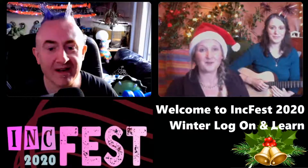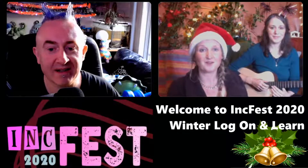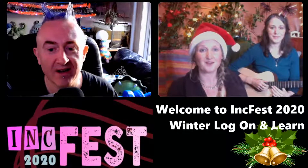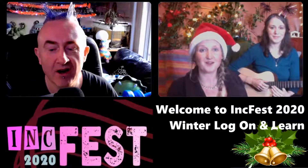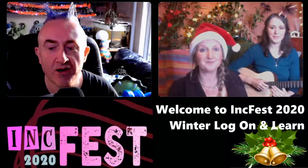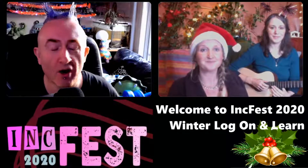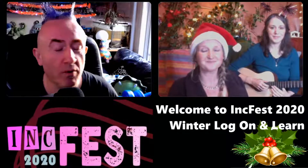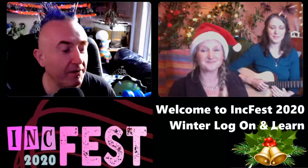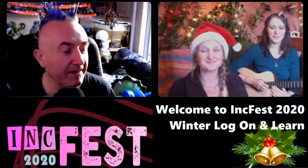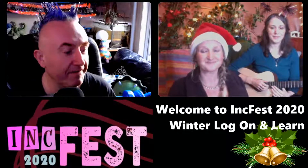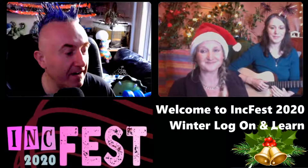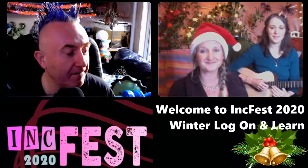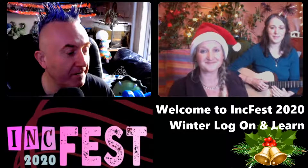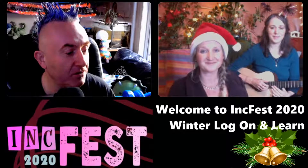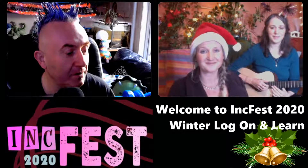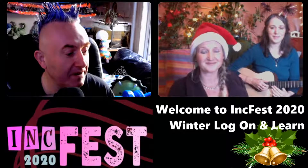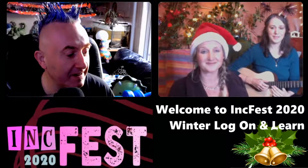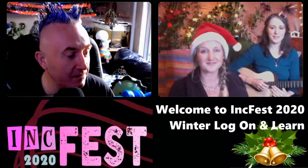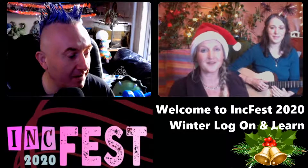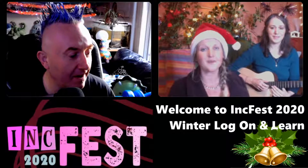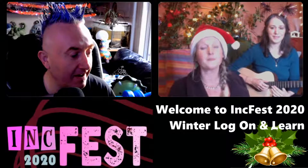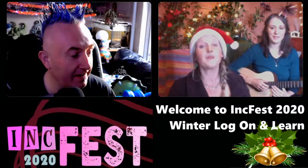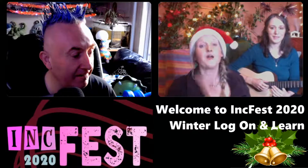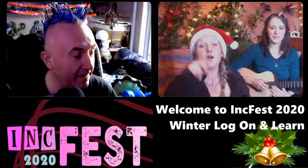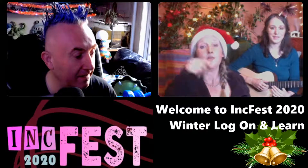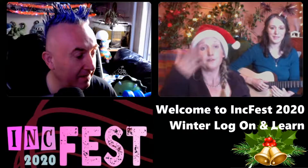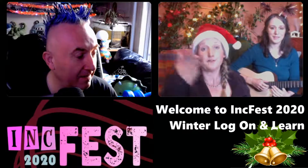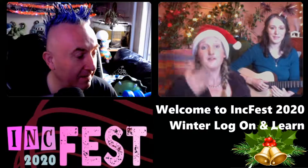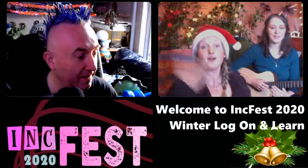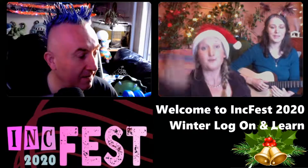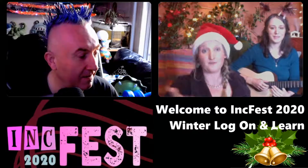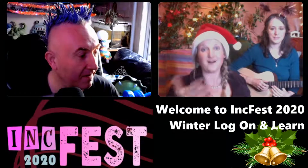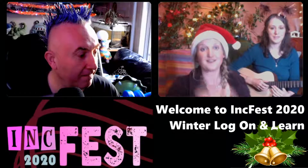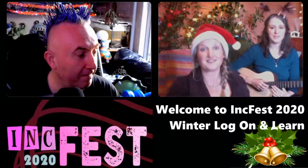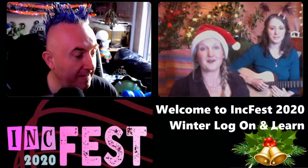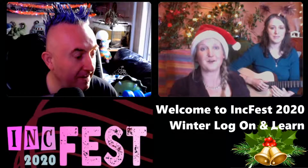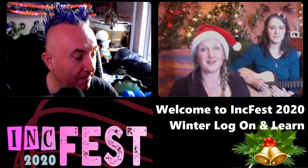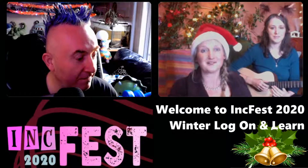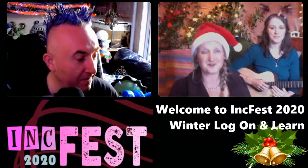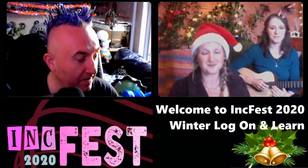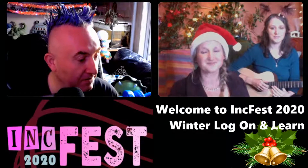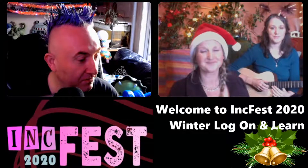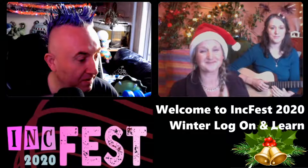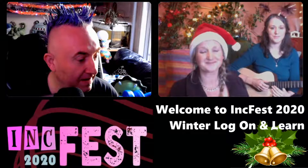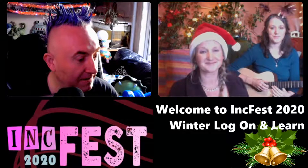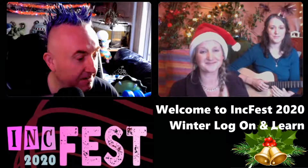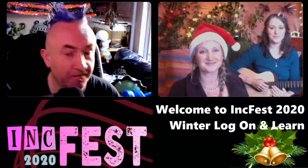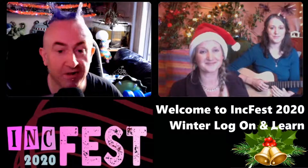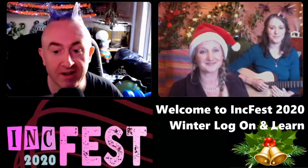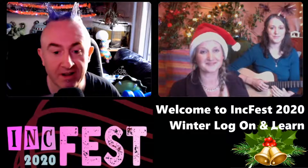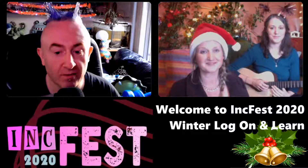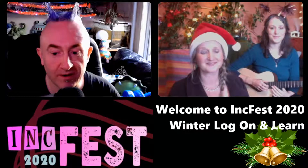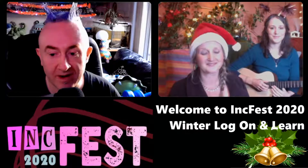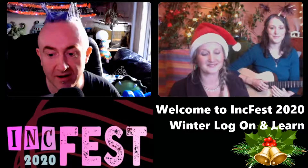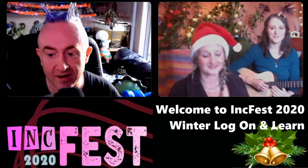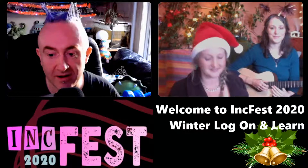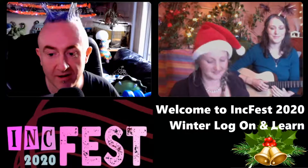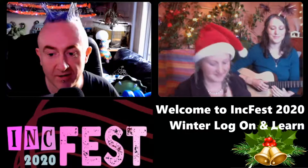Amazing. Are we doing the video first or are we doing this one live? The video first now, video please. Video first. Right, let me just find that one then. I think I've got